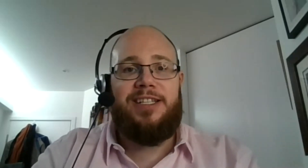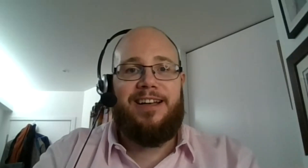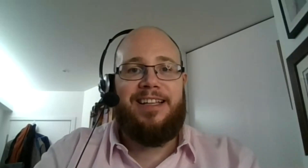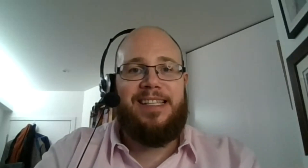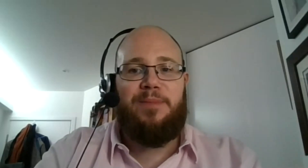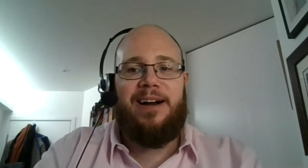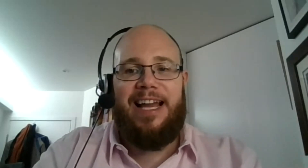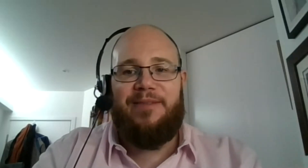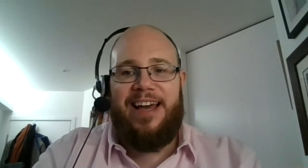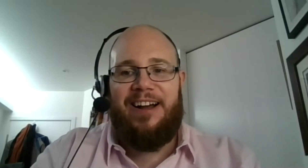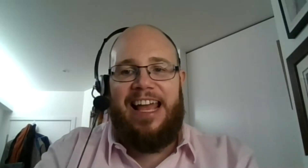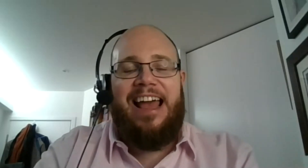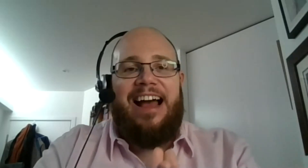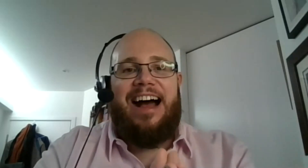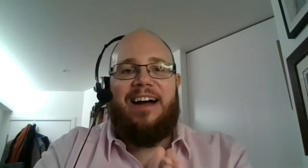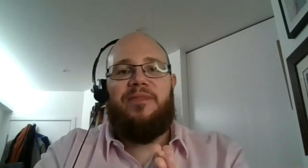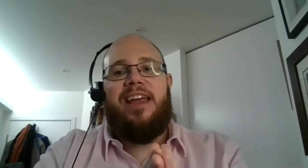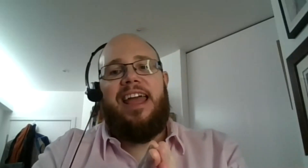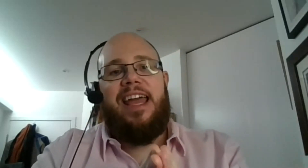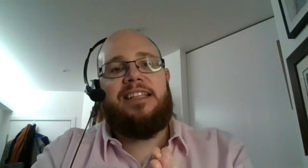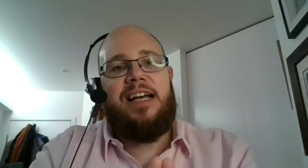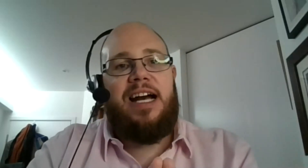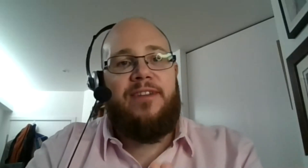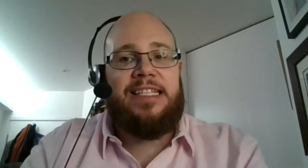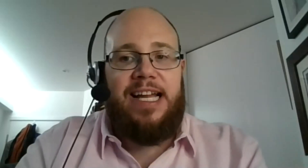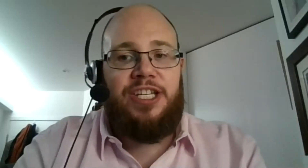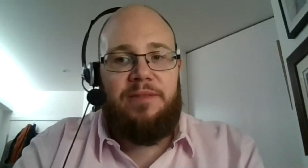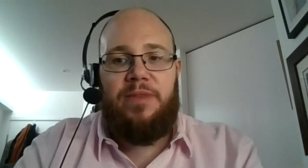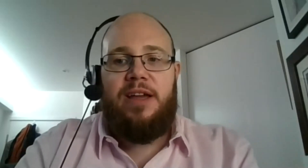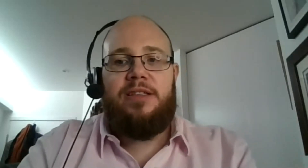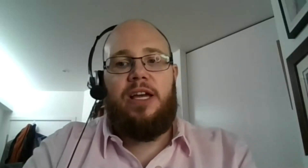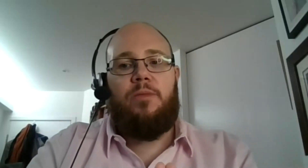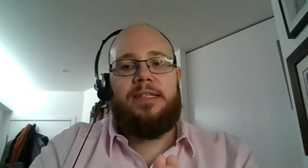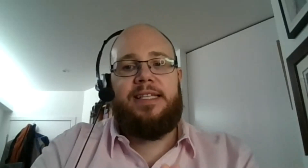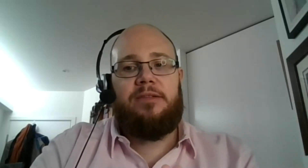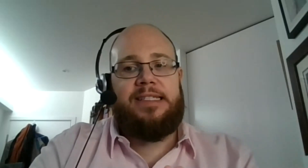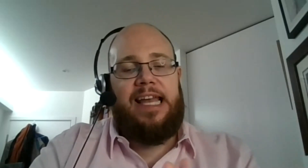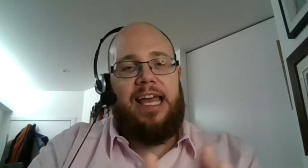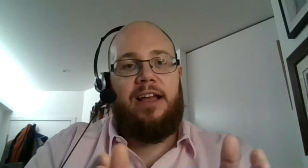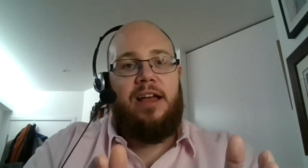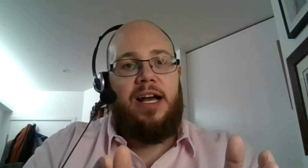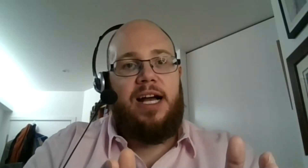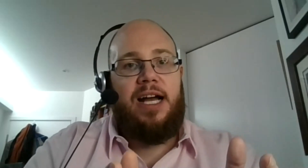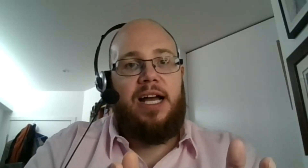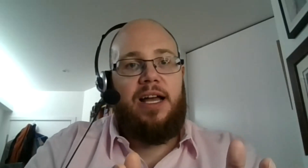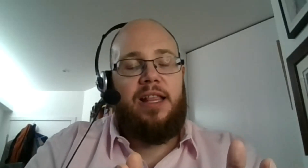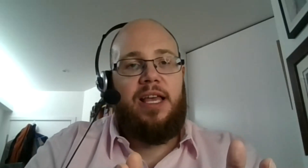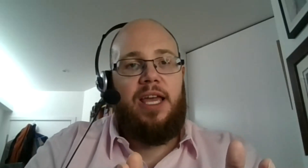that I can see piling up there, Holly, is vaccination. So we're still seeing